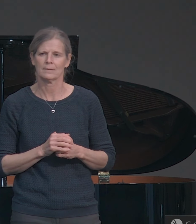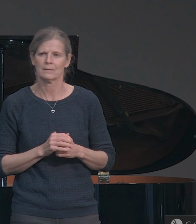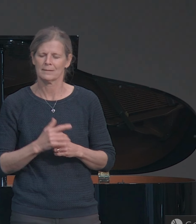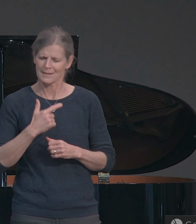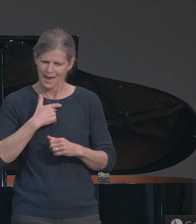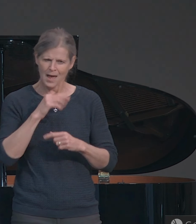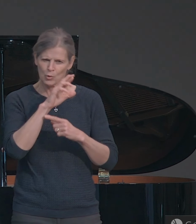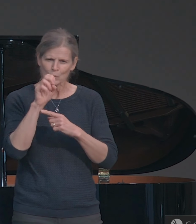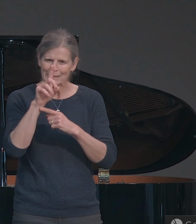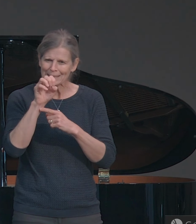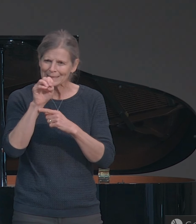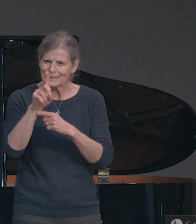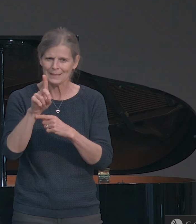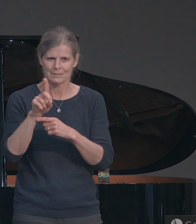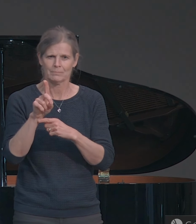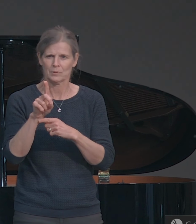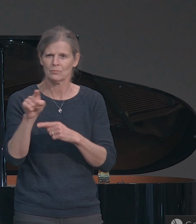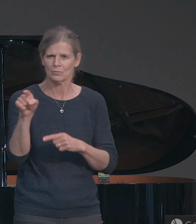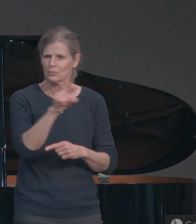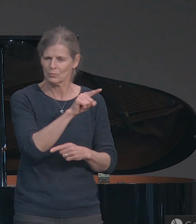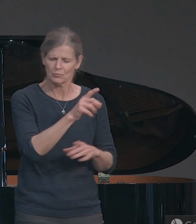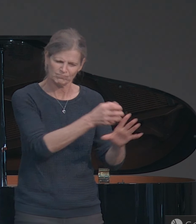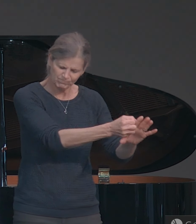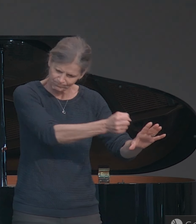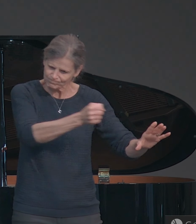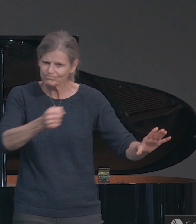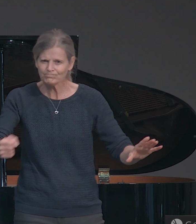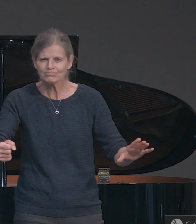I redeemed you.